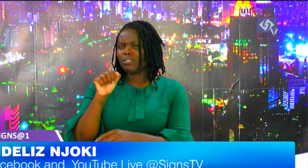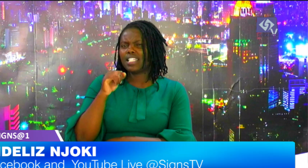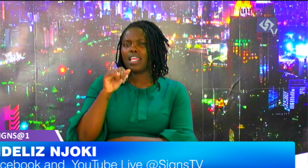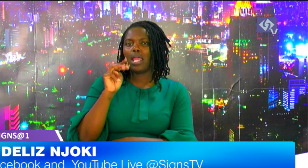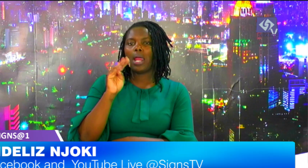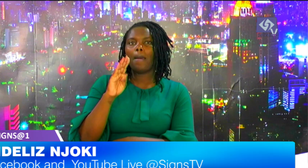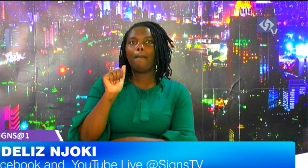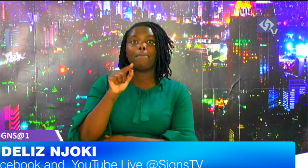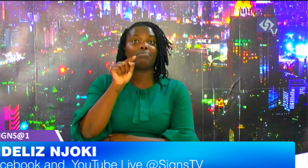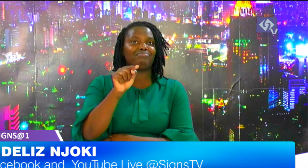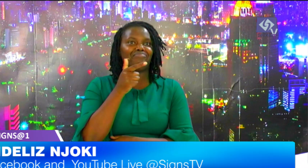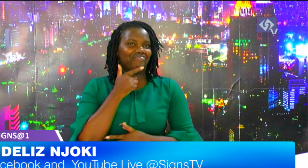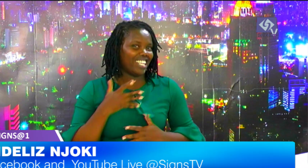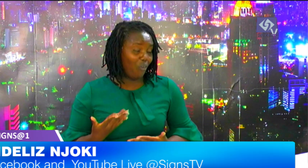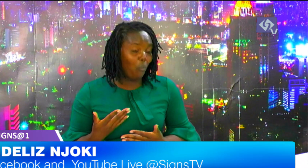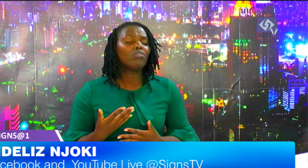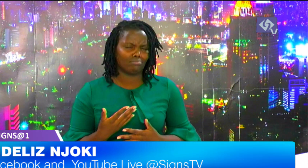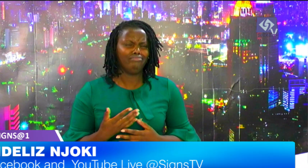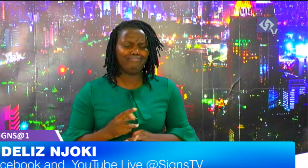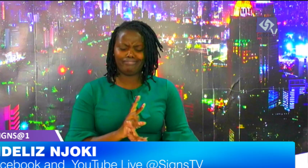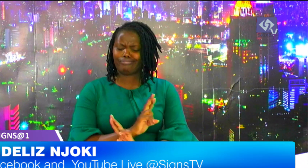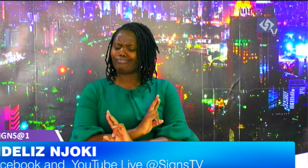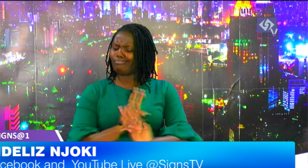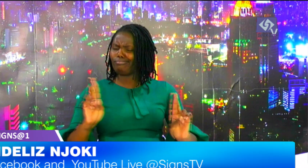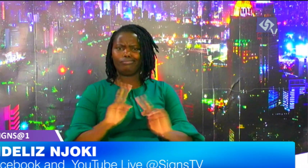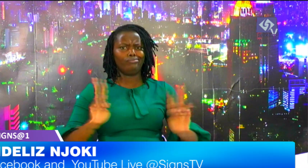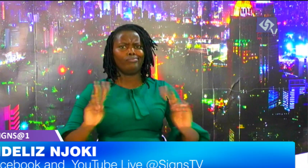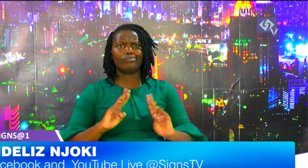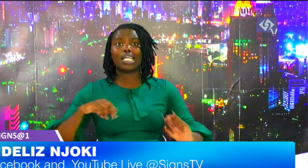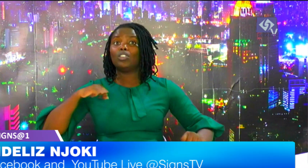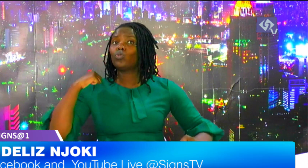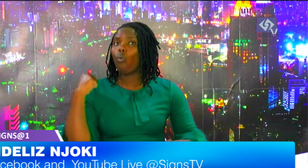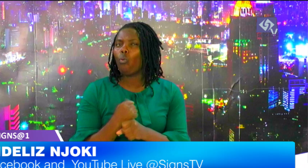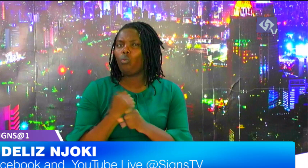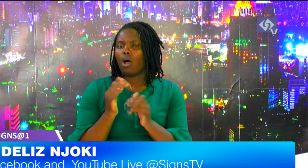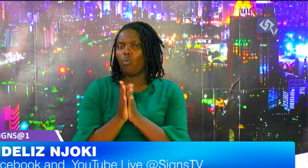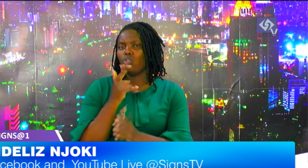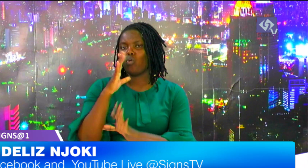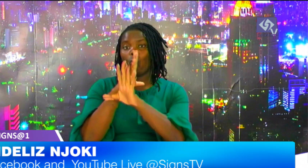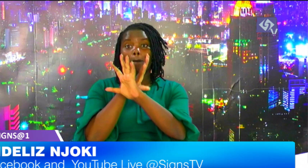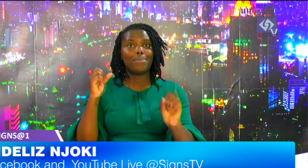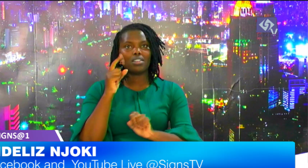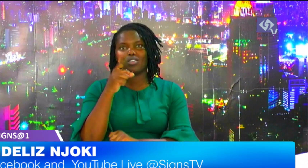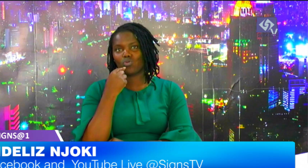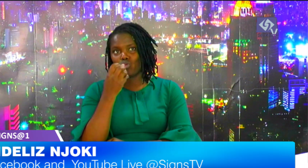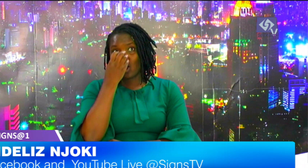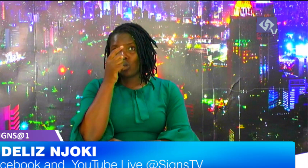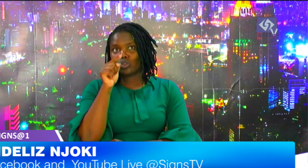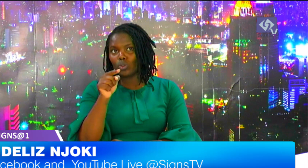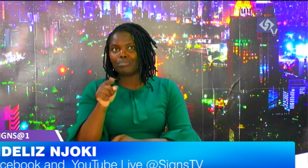Governor Simba Arati has said he is determined to work with President William Ruto's